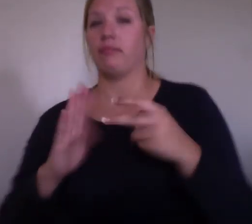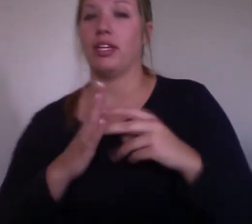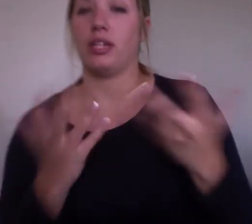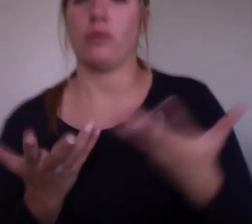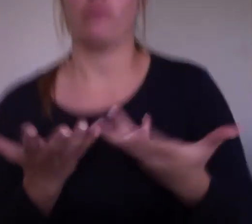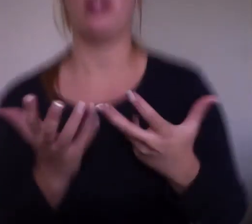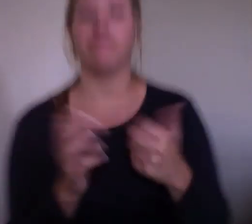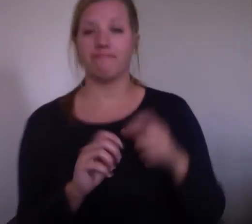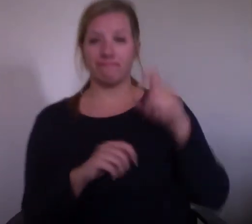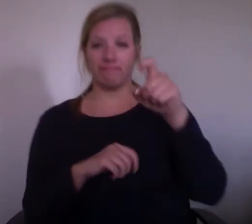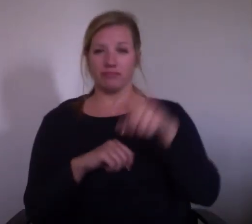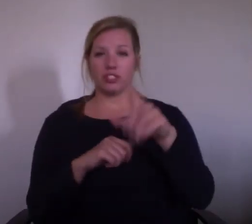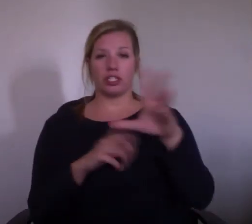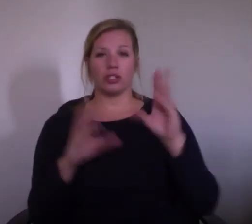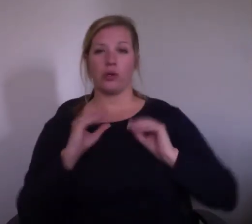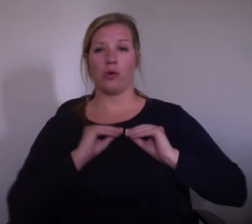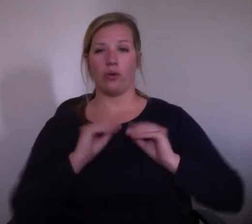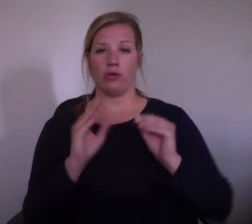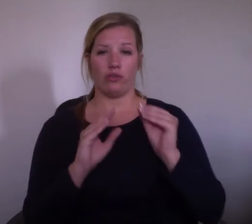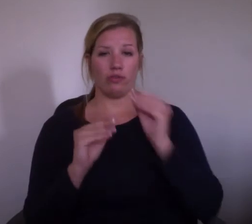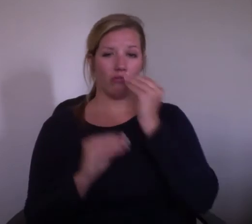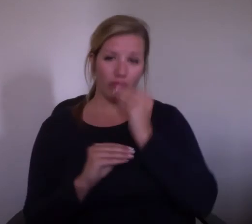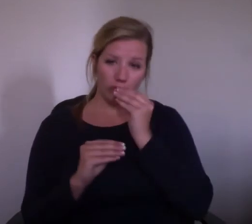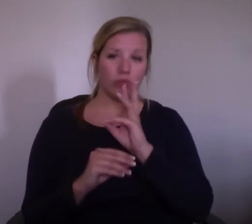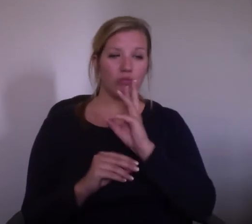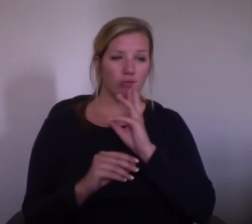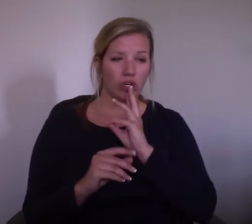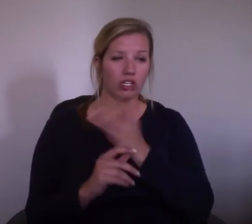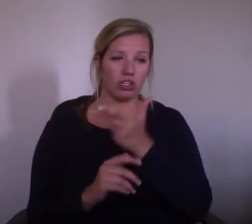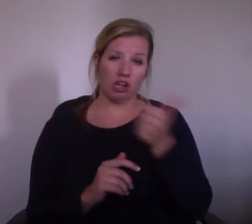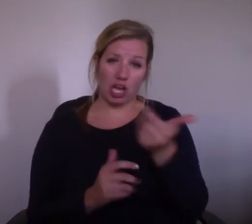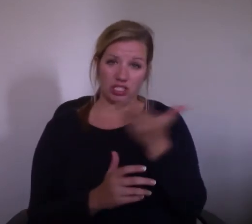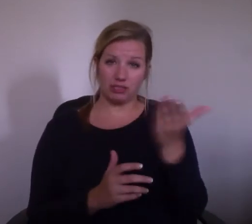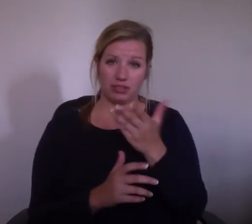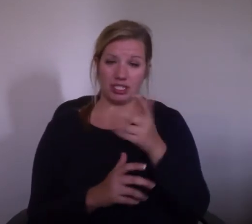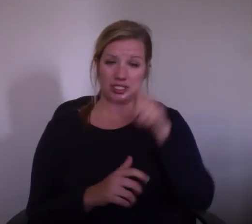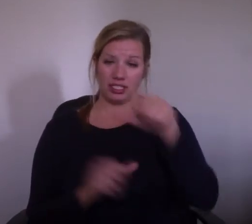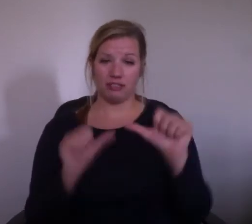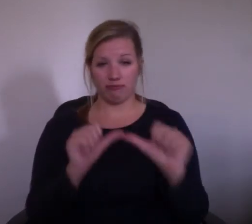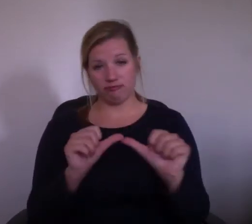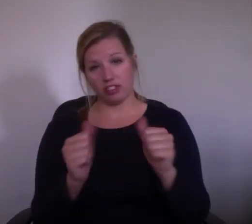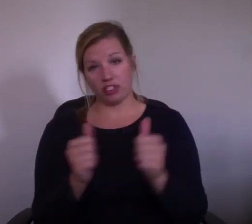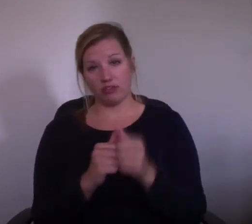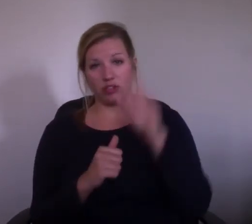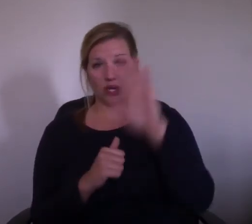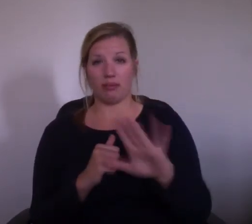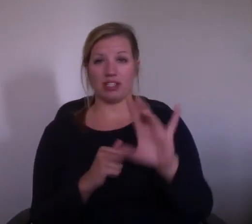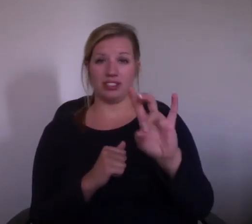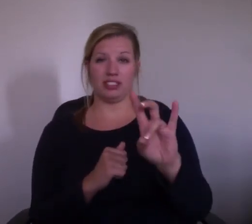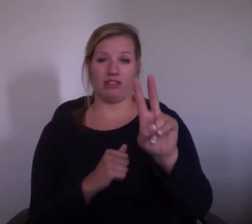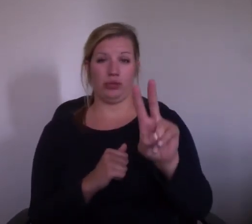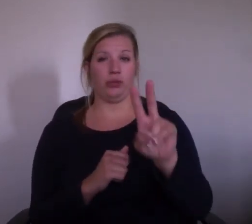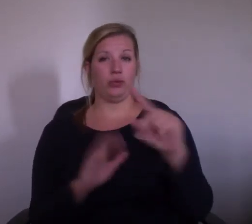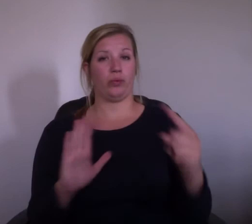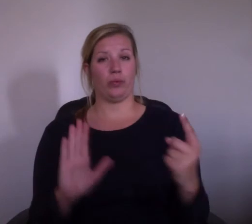other supplies in a sufficient quantity to last for at least 72 hours. Local officials and relief